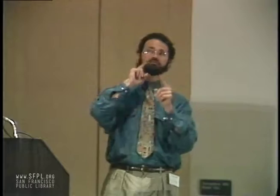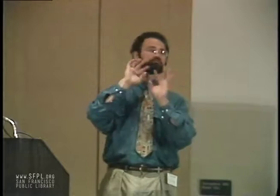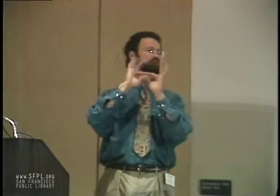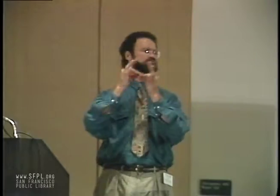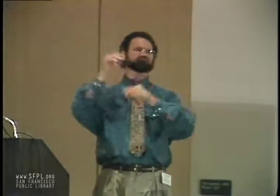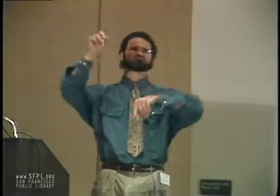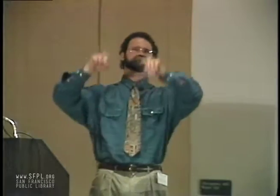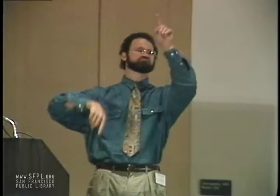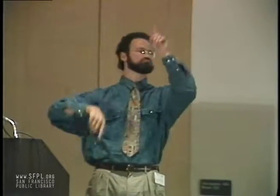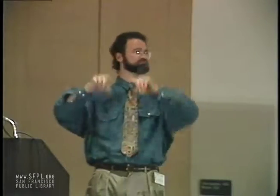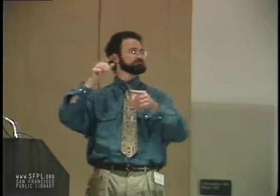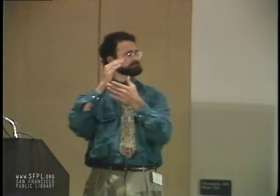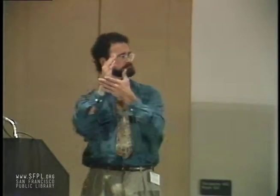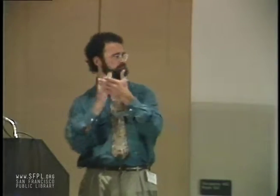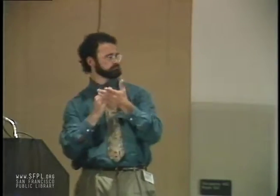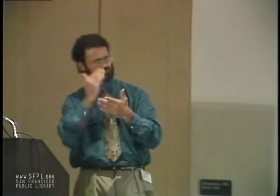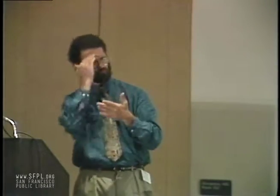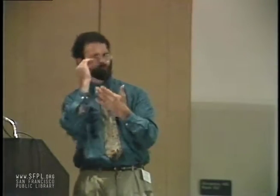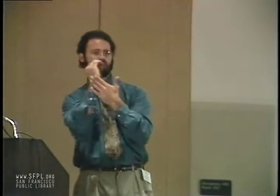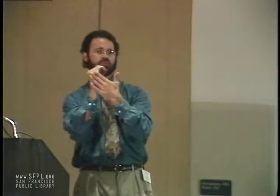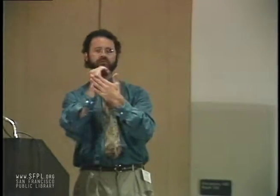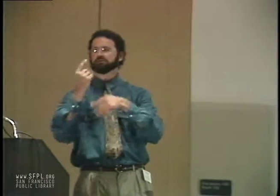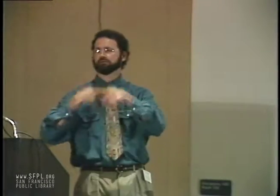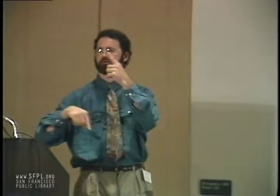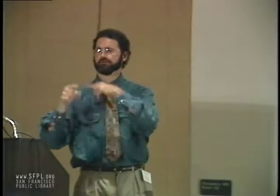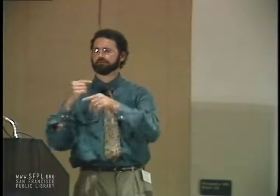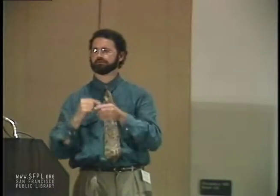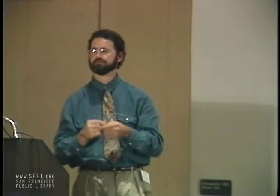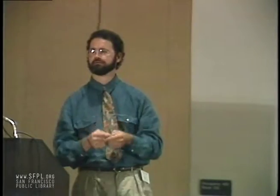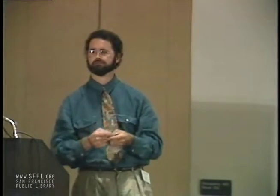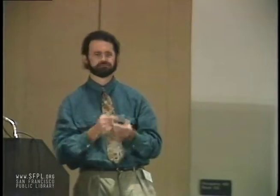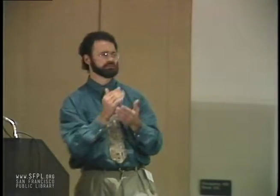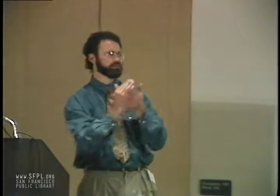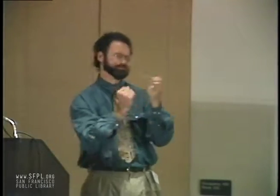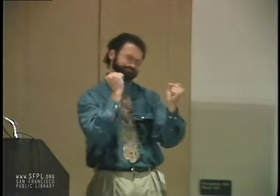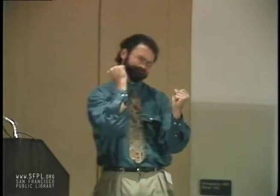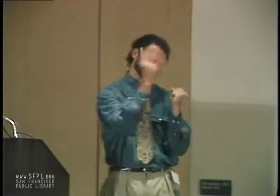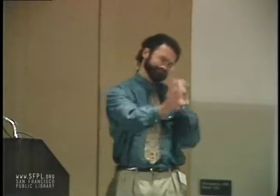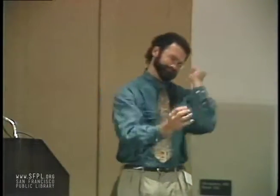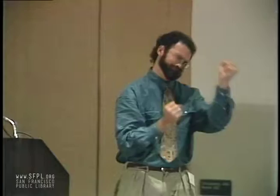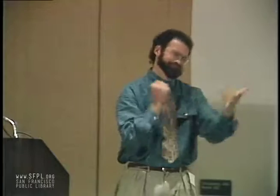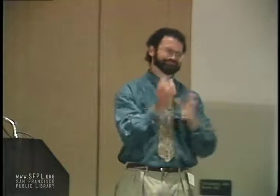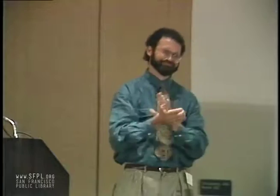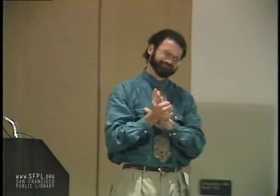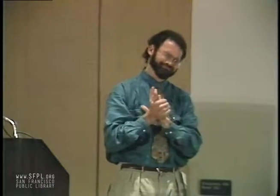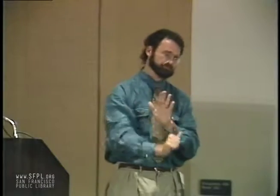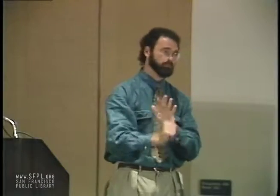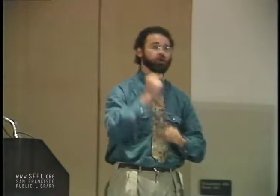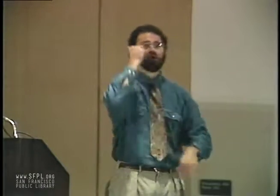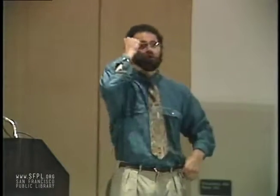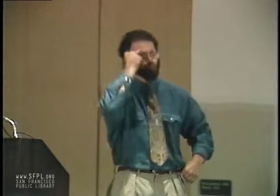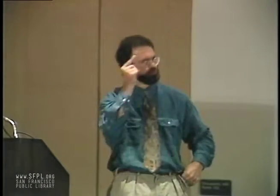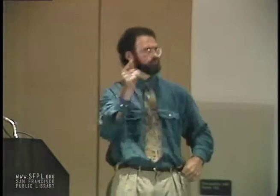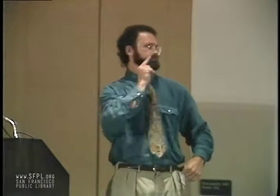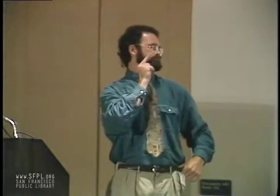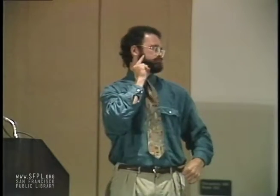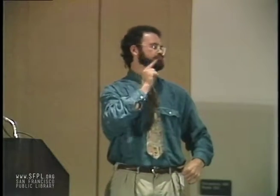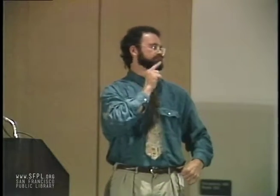So even those hearing children within deaf families have a variety of experiences, even from never learning to sign at